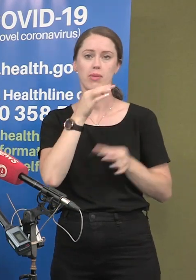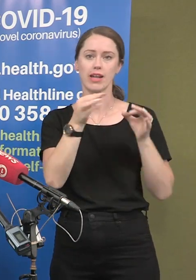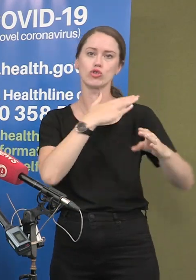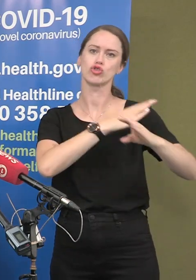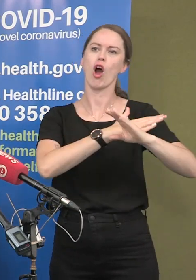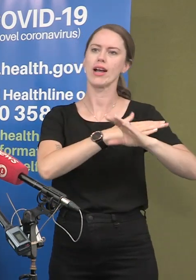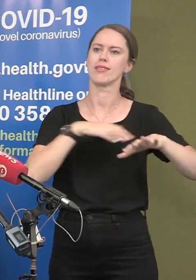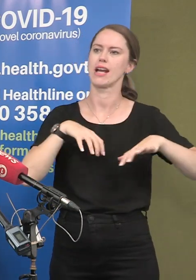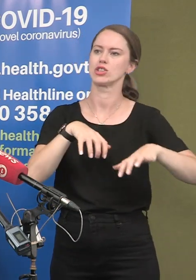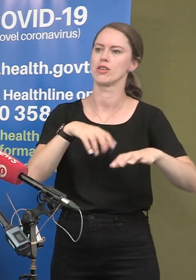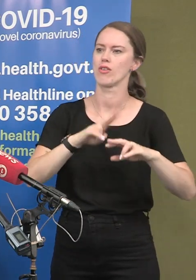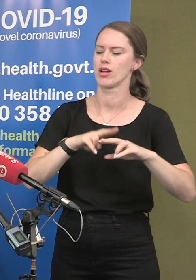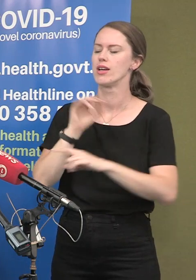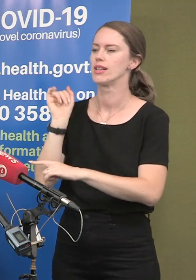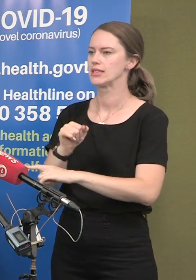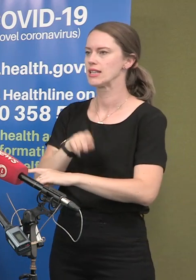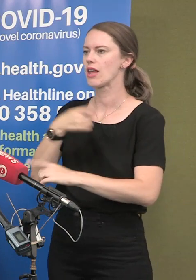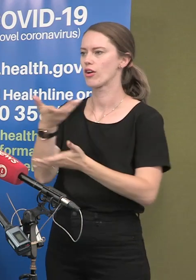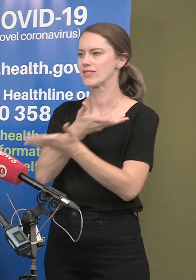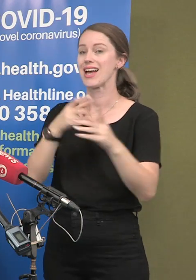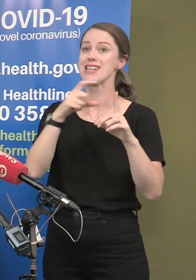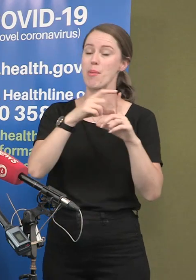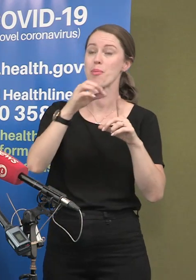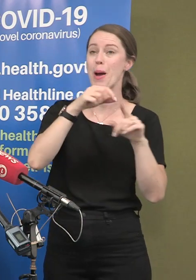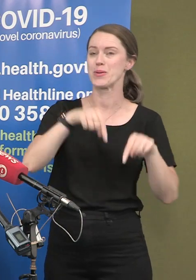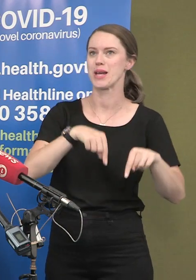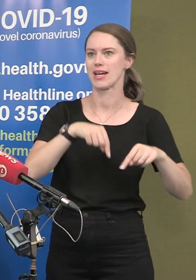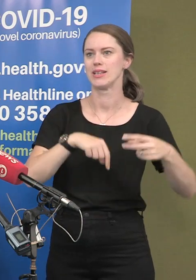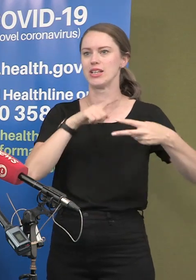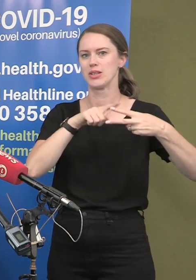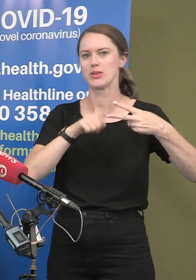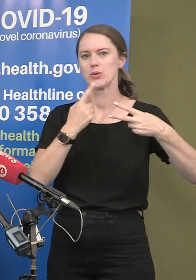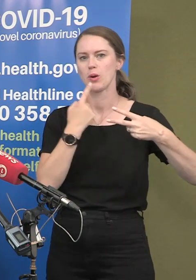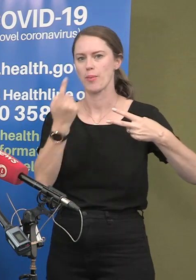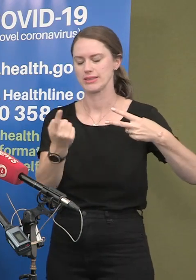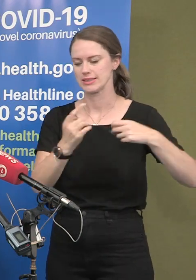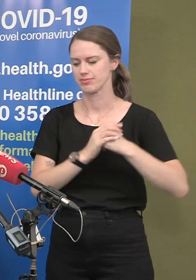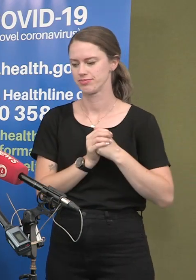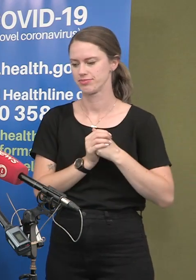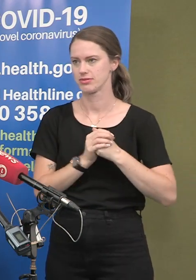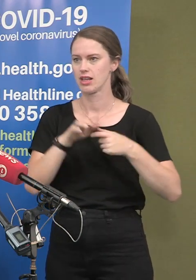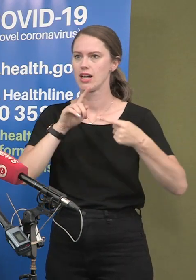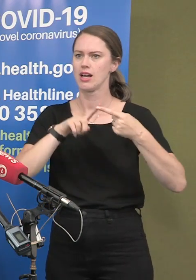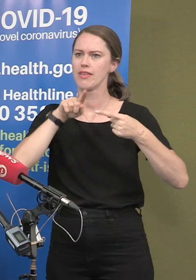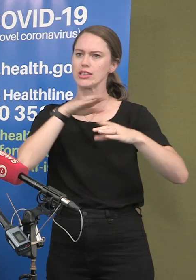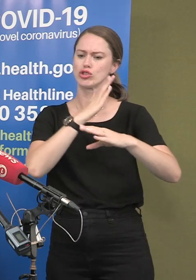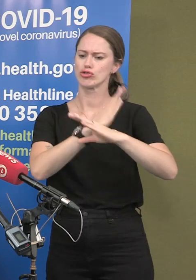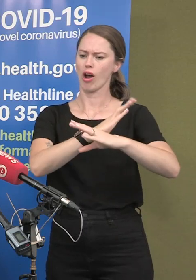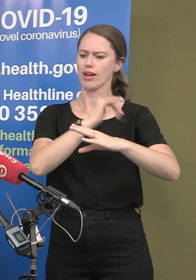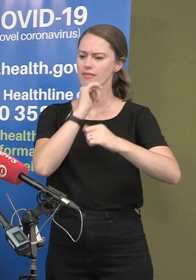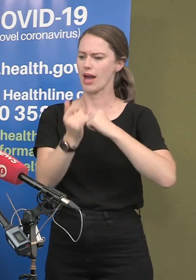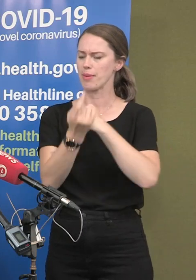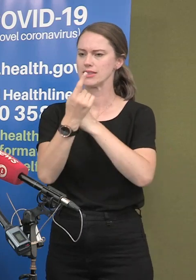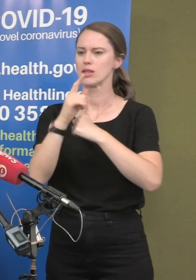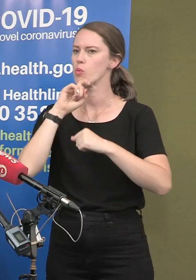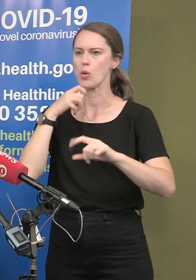aware of that, and another conversation with Deborah Powell today. So 2 comments I would make. First of all, that strike, if it goes ahead, will